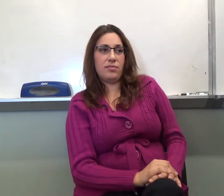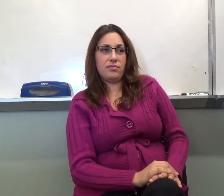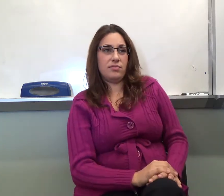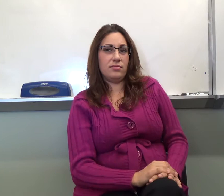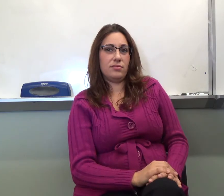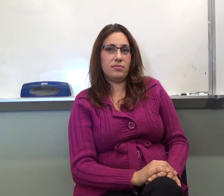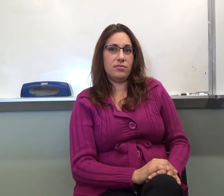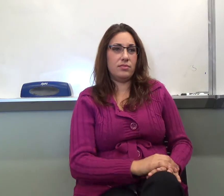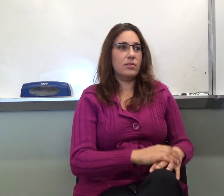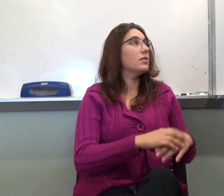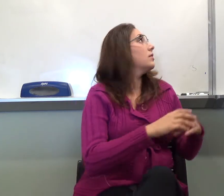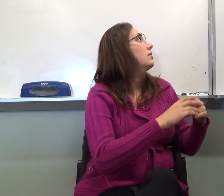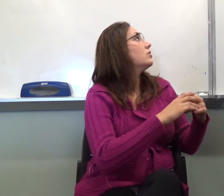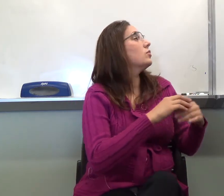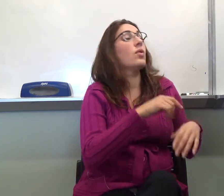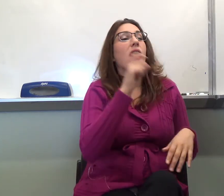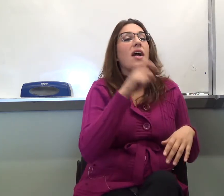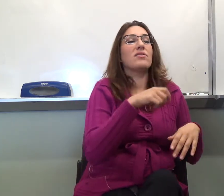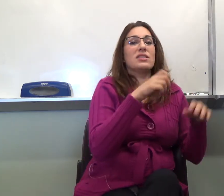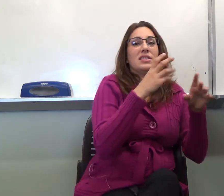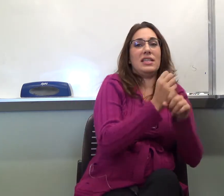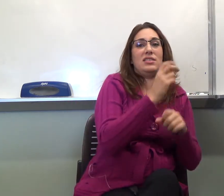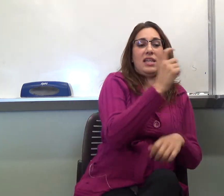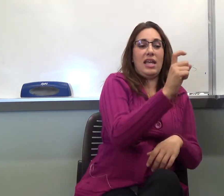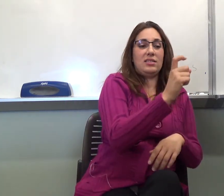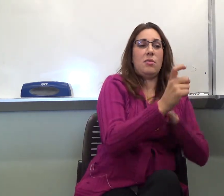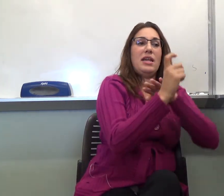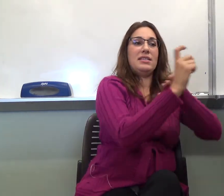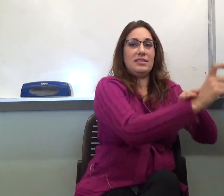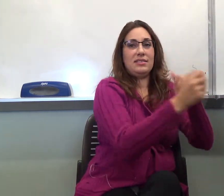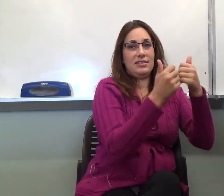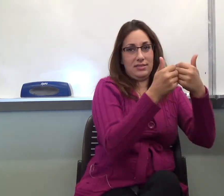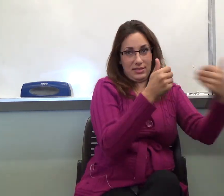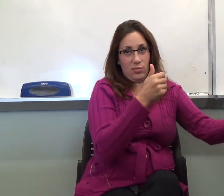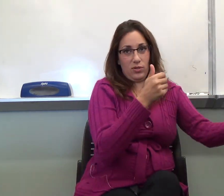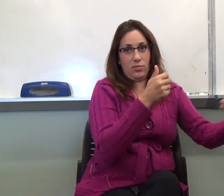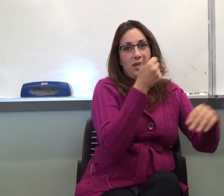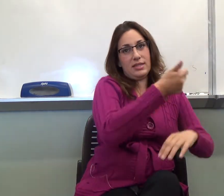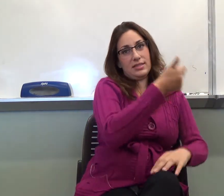term by itself, then do the division. That's the way that's recommended.